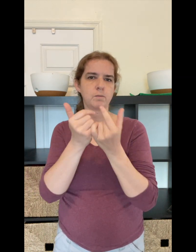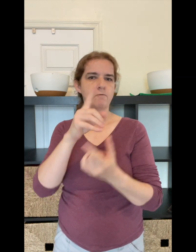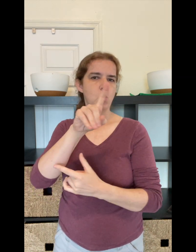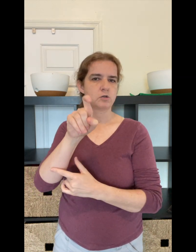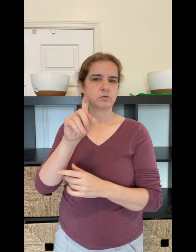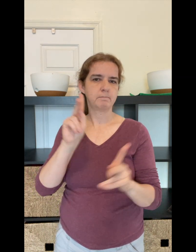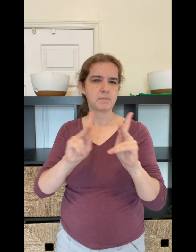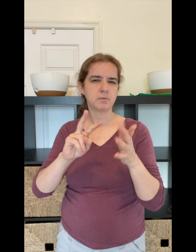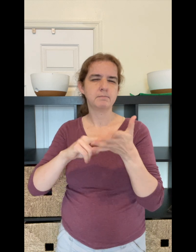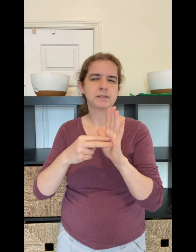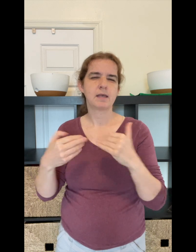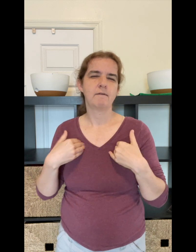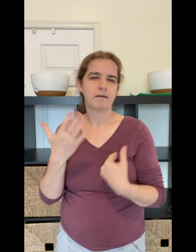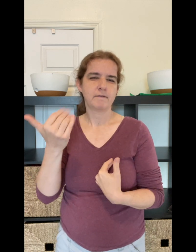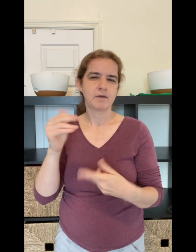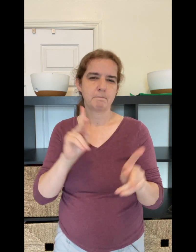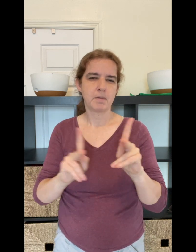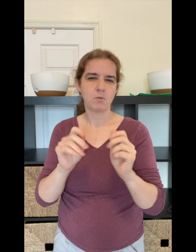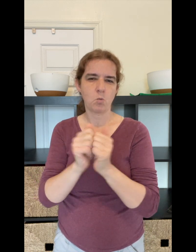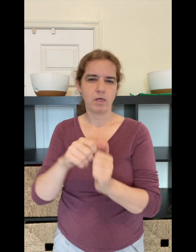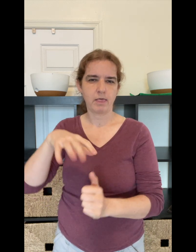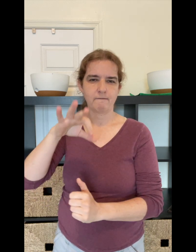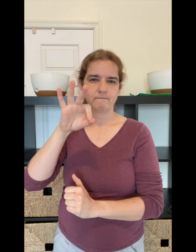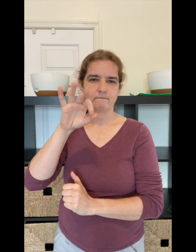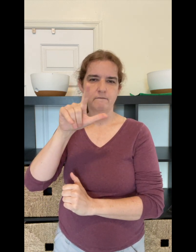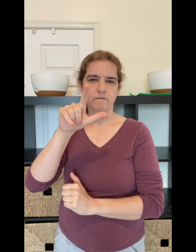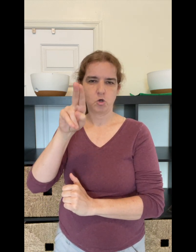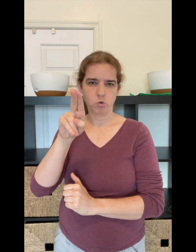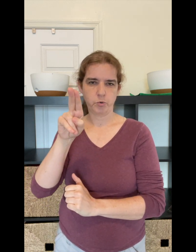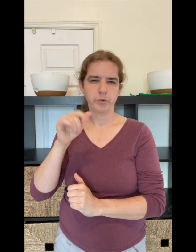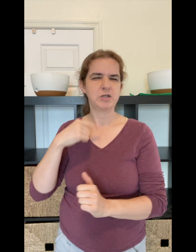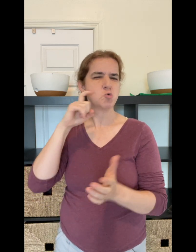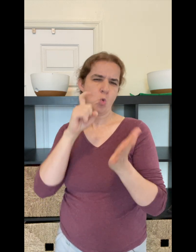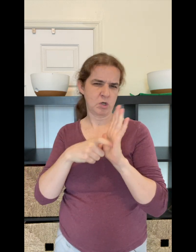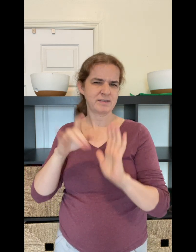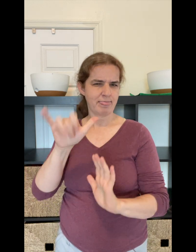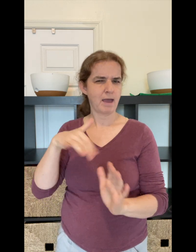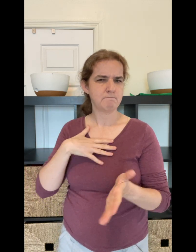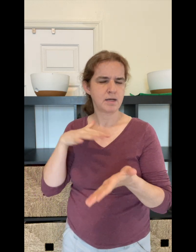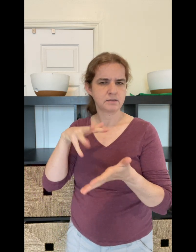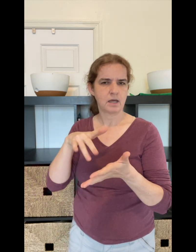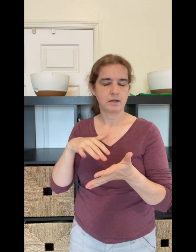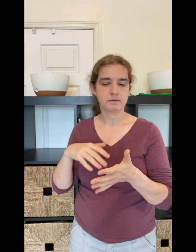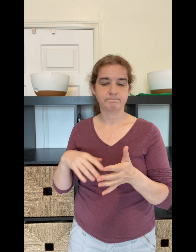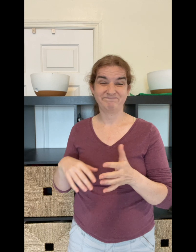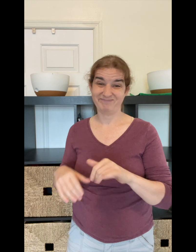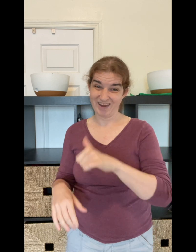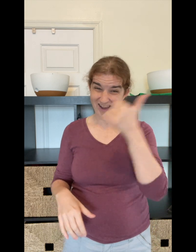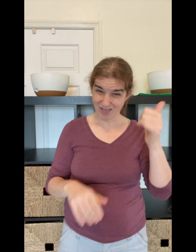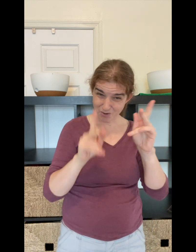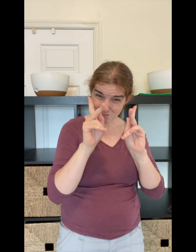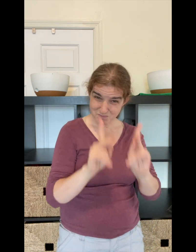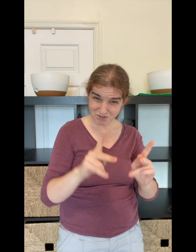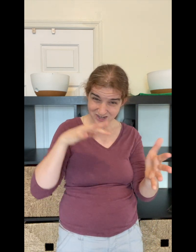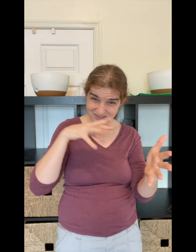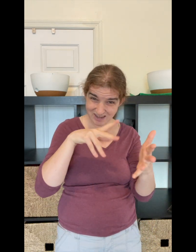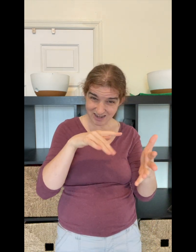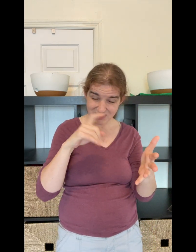I have a group of 100 people and 15 people with the flu. I noticed that in my study. Another person has